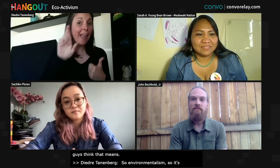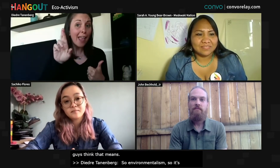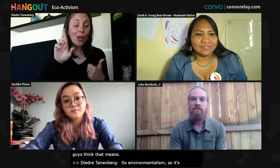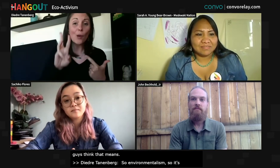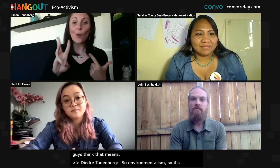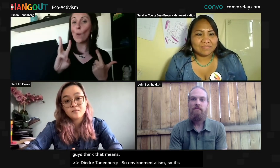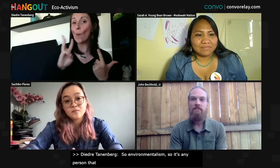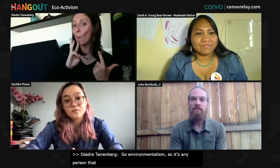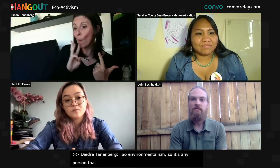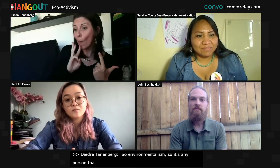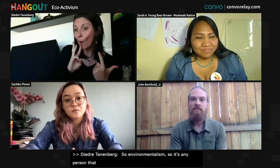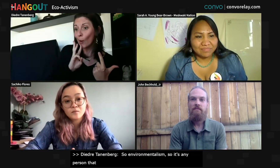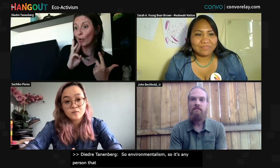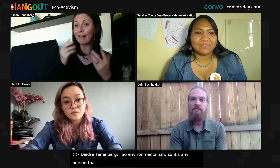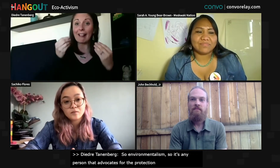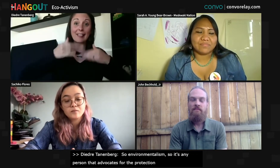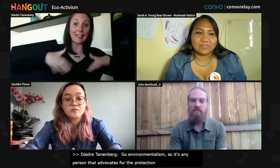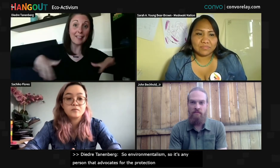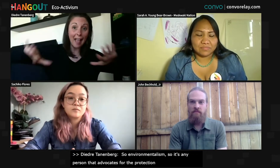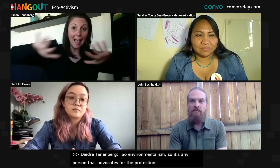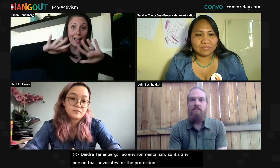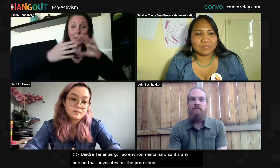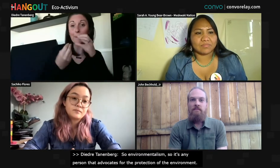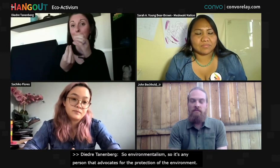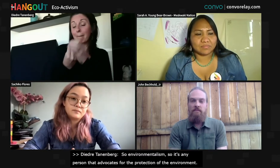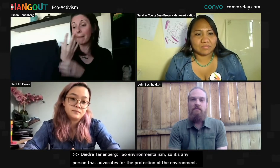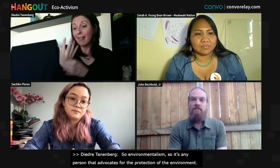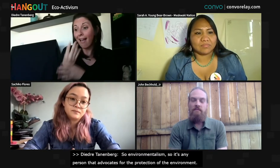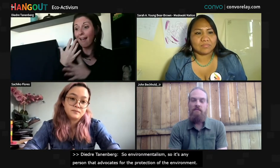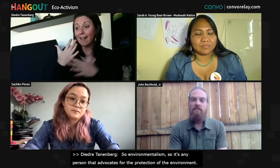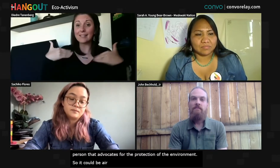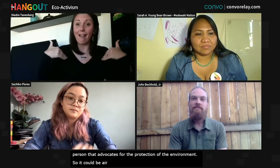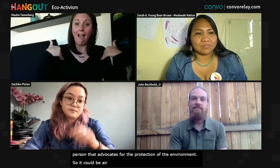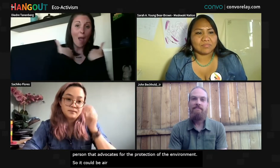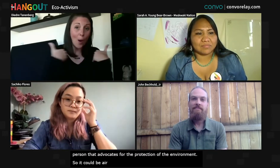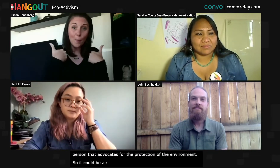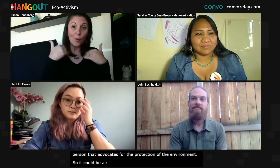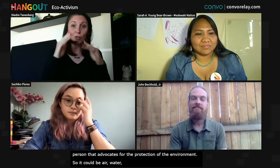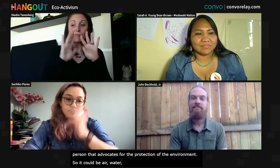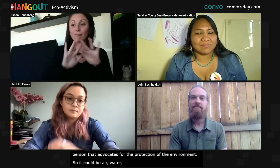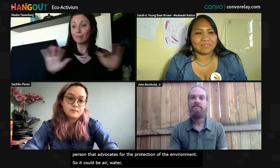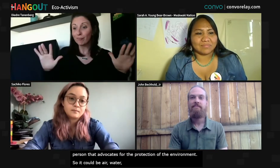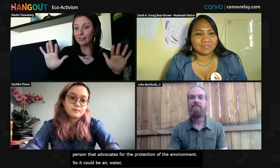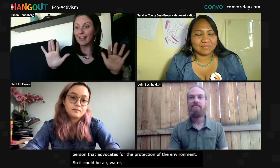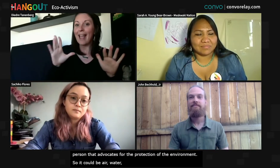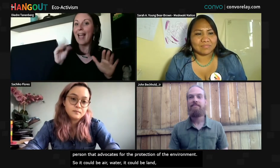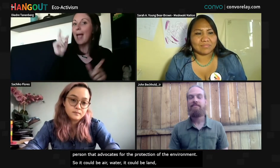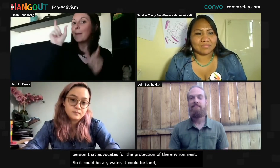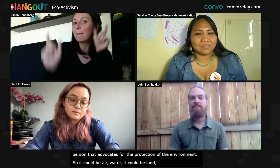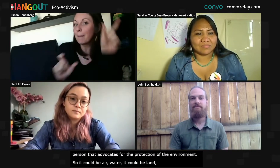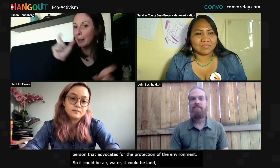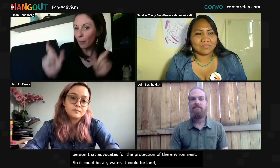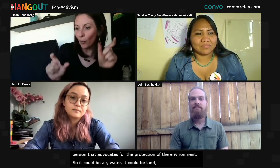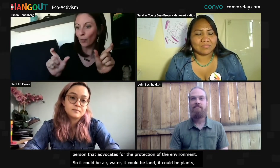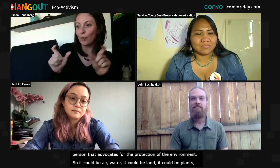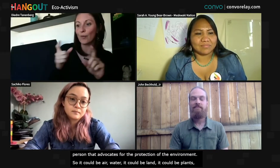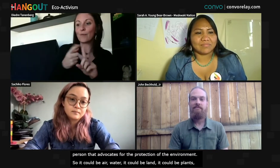the environment. So it could be air, it could be water, it could be land, it could be plants, animals, and the like,